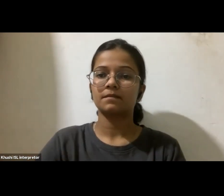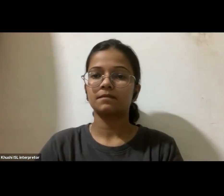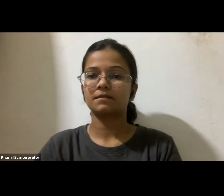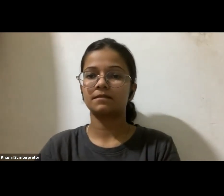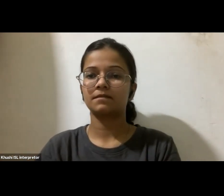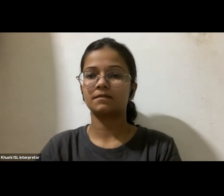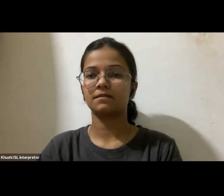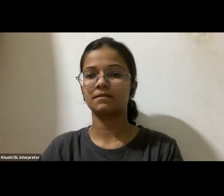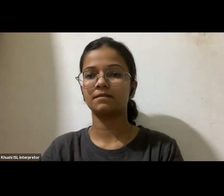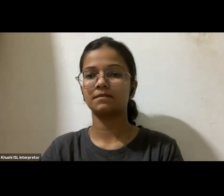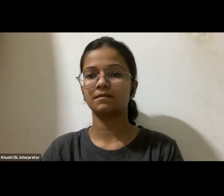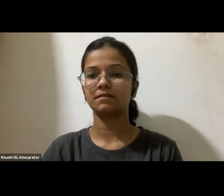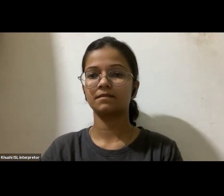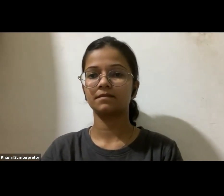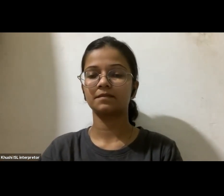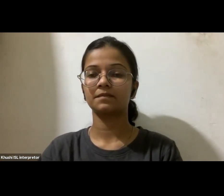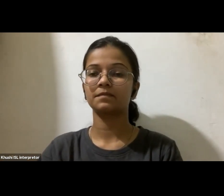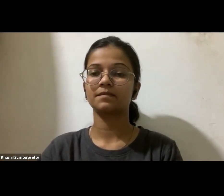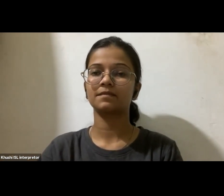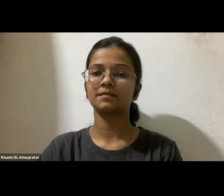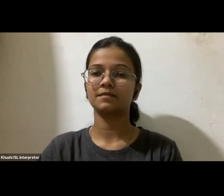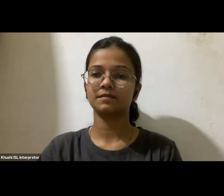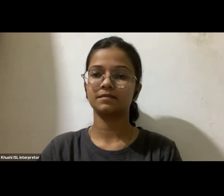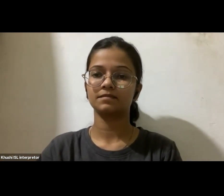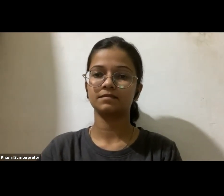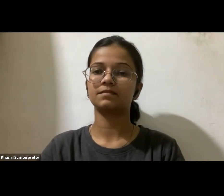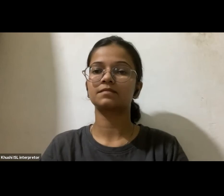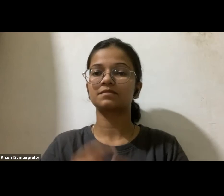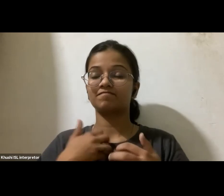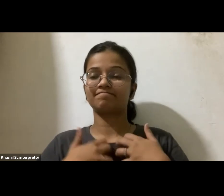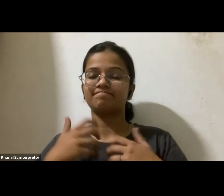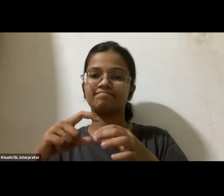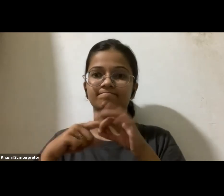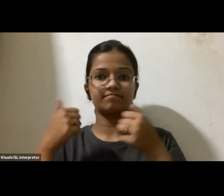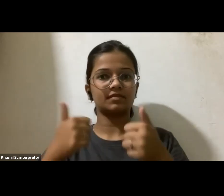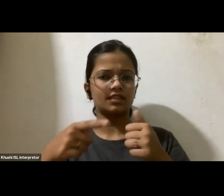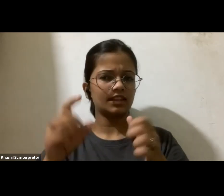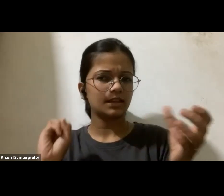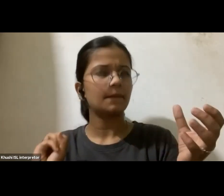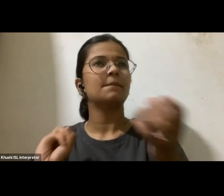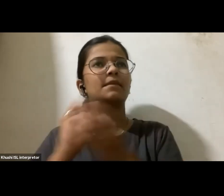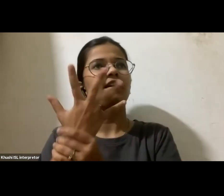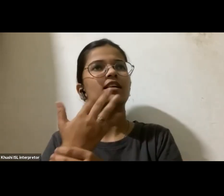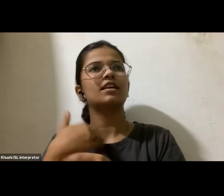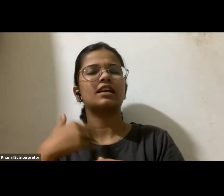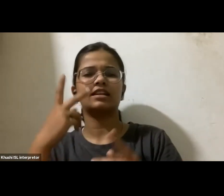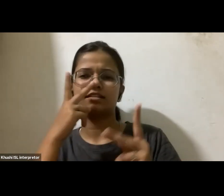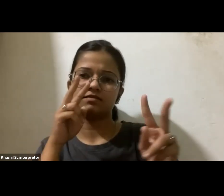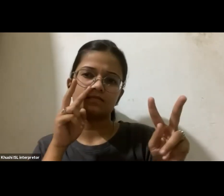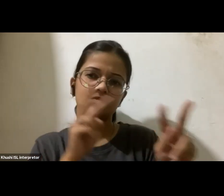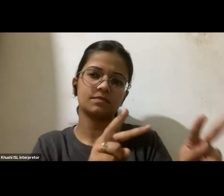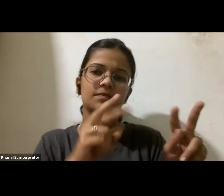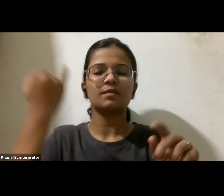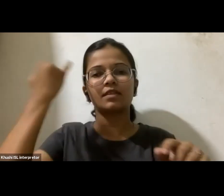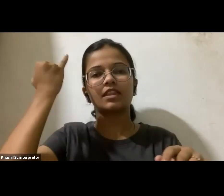Okay, very, very interesting question. I feel like in the beginning, if you are to look at the kind of